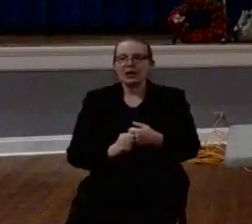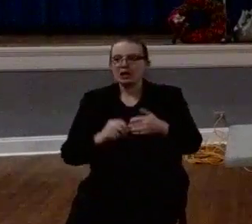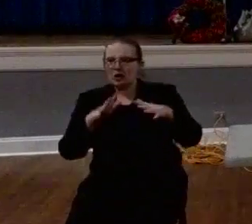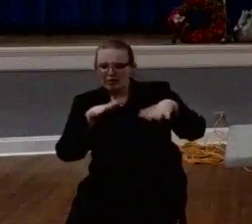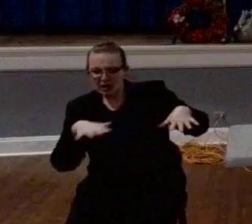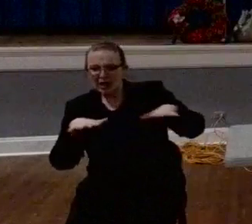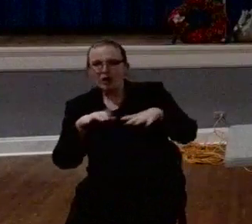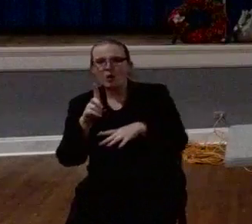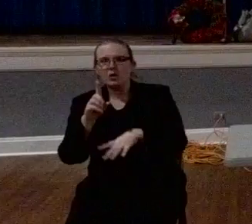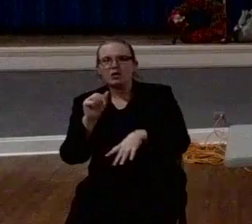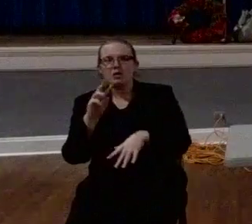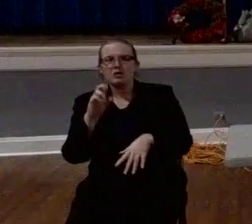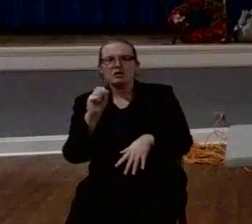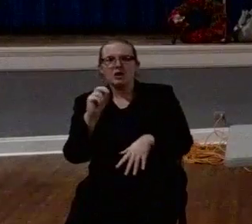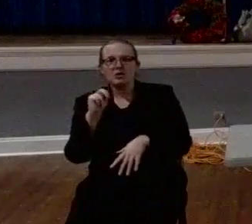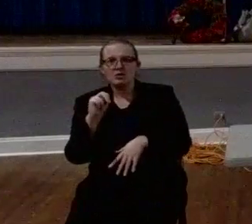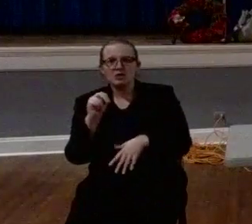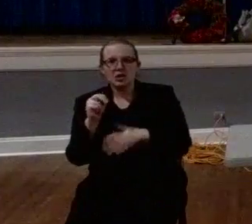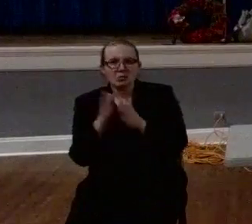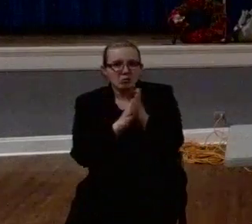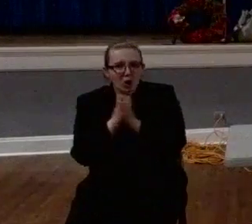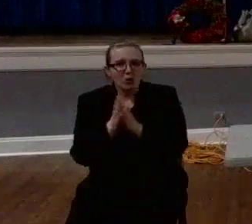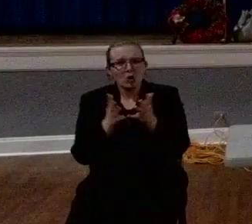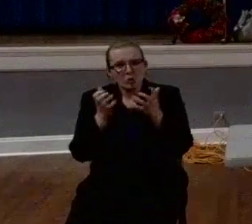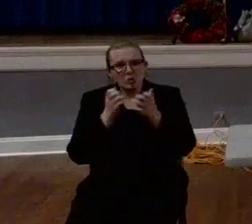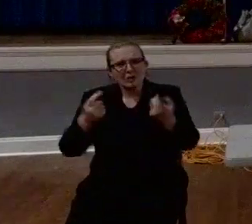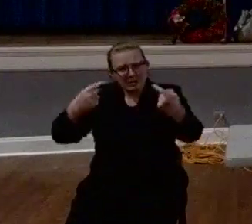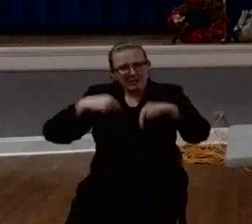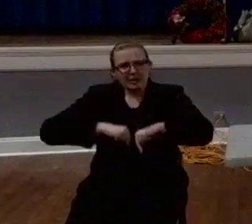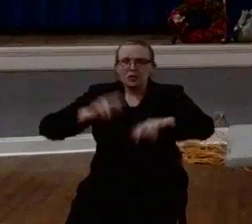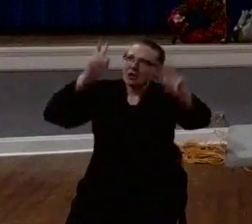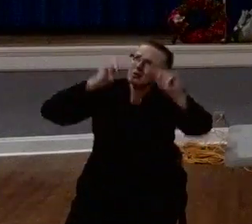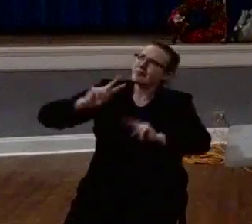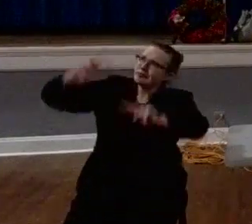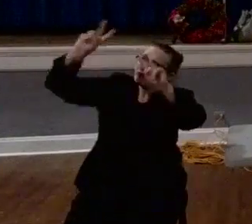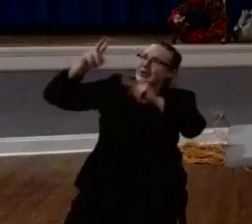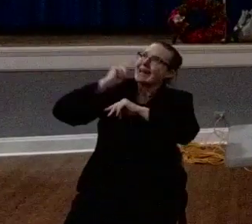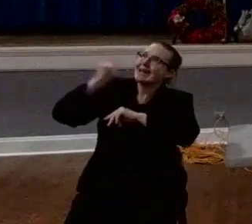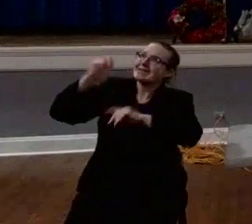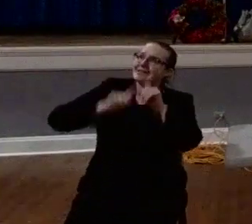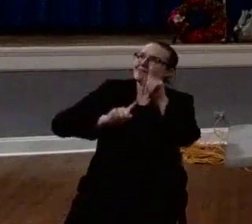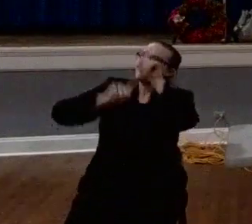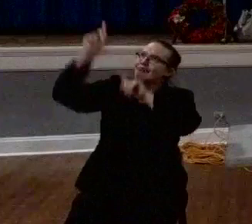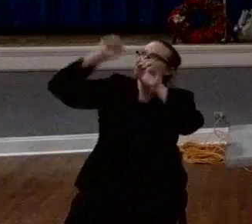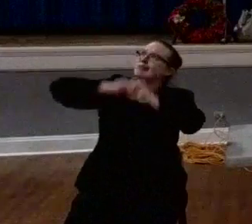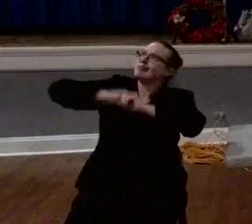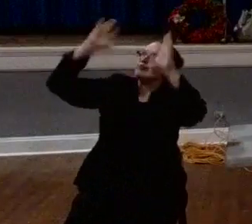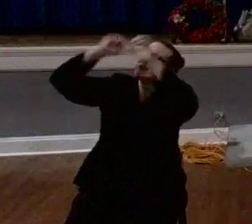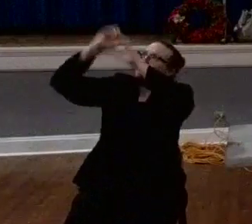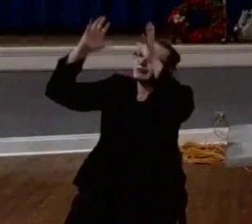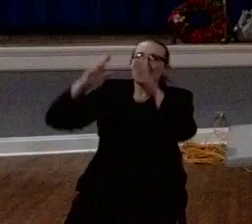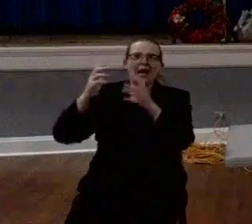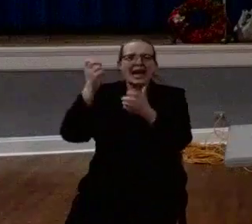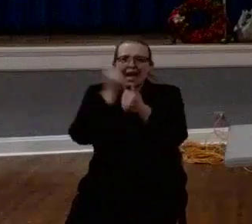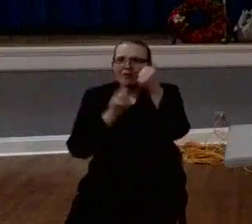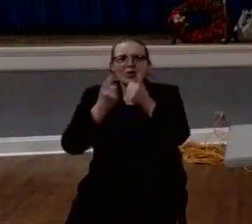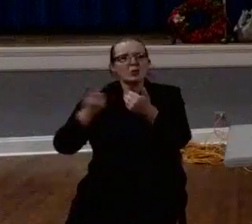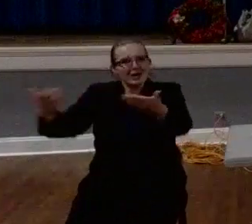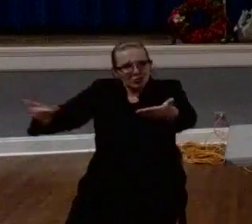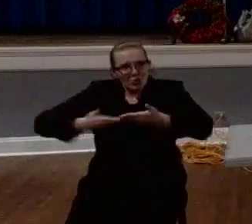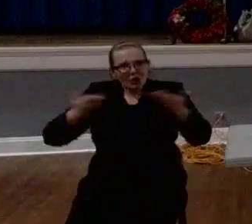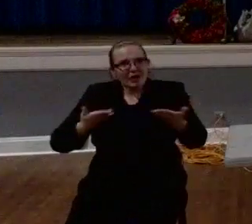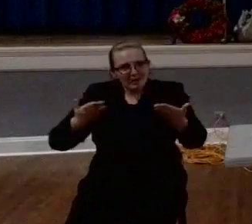in the Dawson Park, that they would not be able to view the fireworks. We want them to realize everybody is welcome on the east side, and